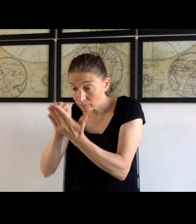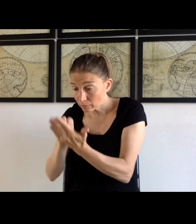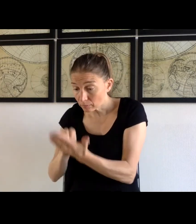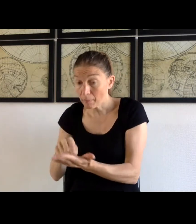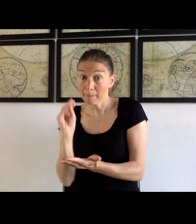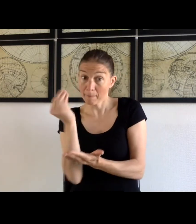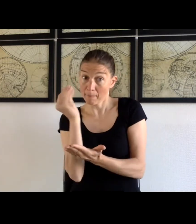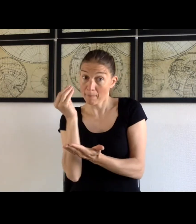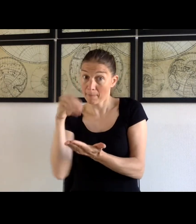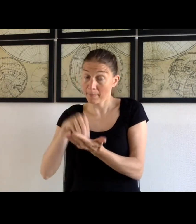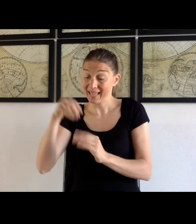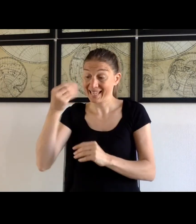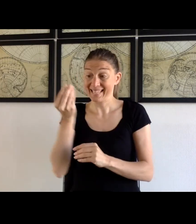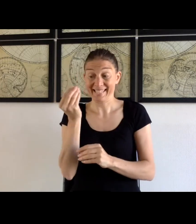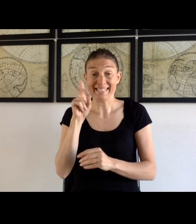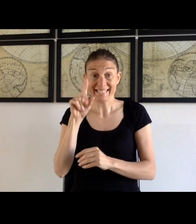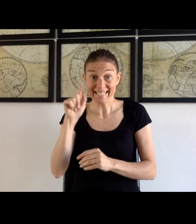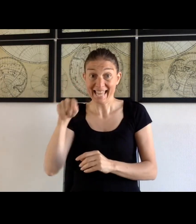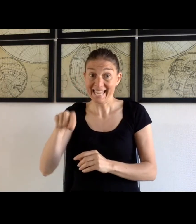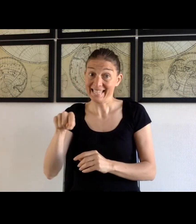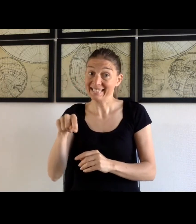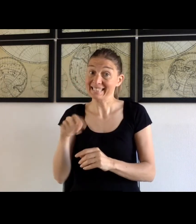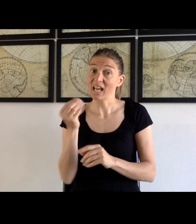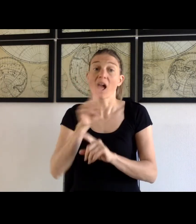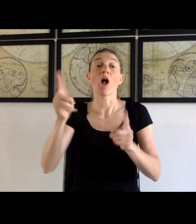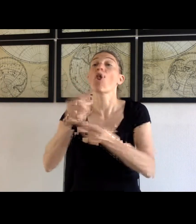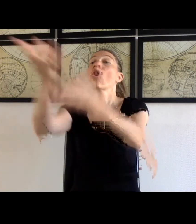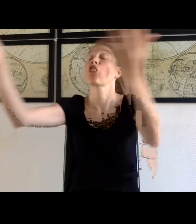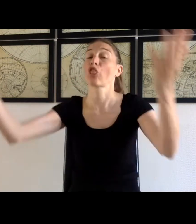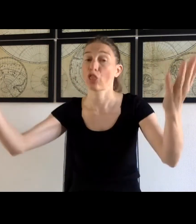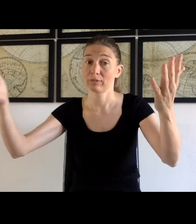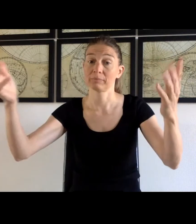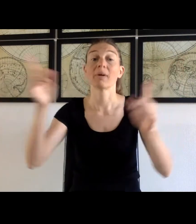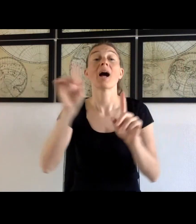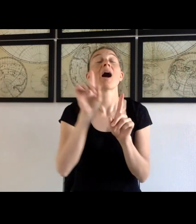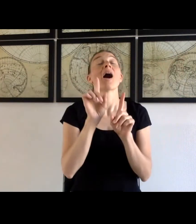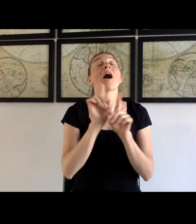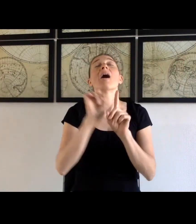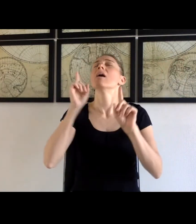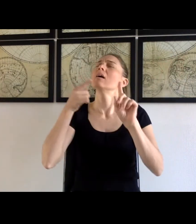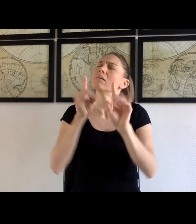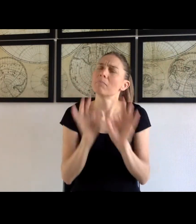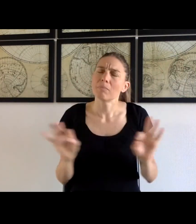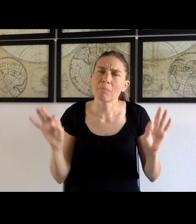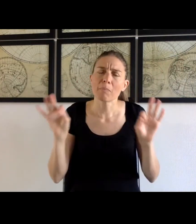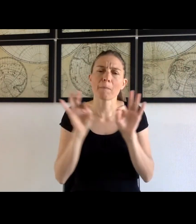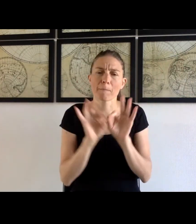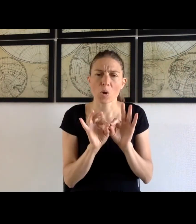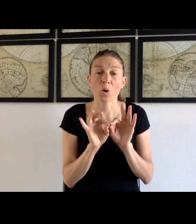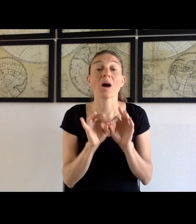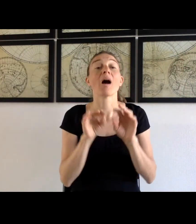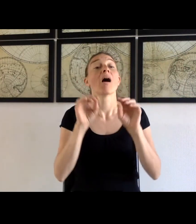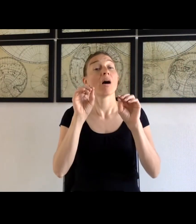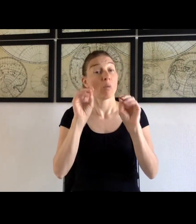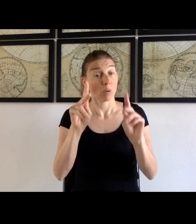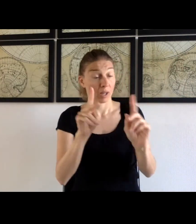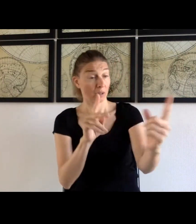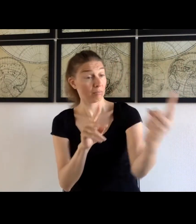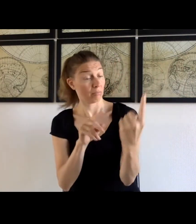assessment is tailored to the objective. Although there might be very comprehensive assessments that are going to look at the